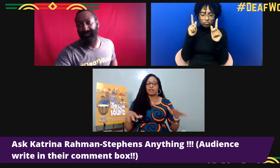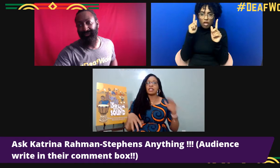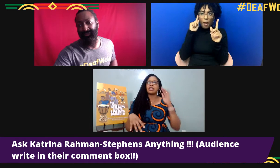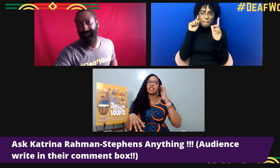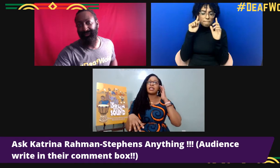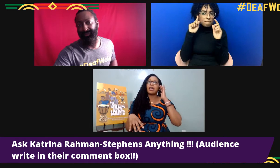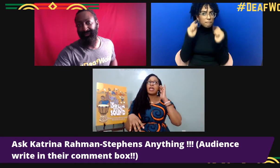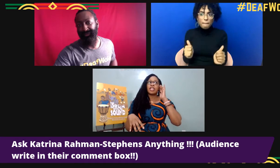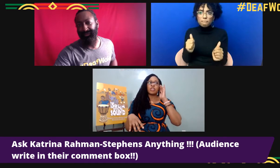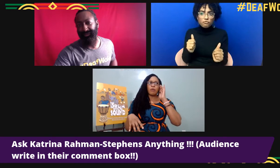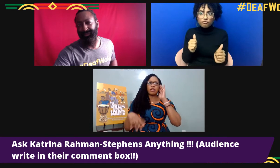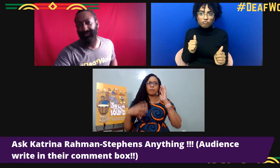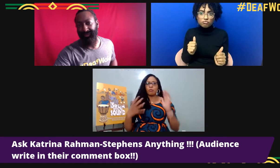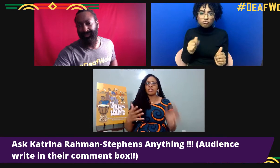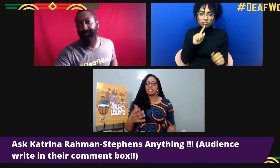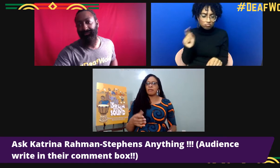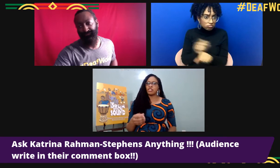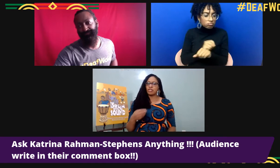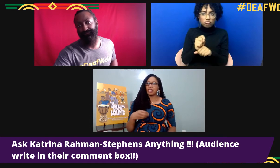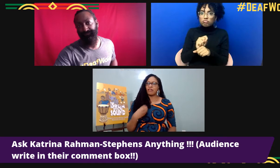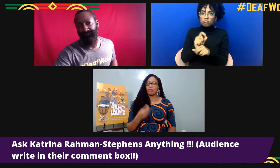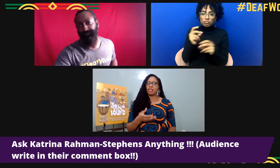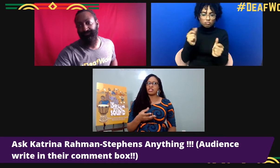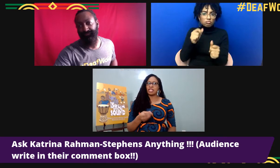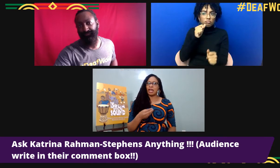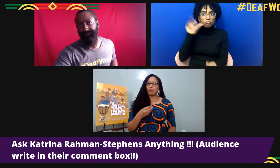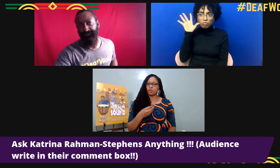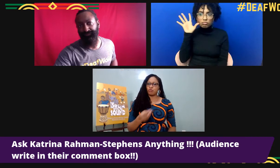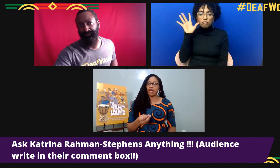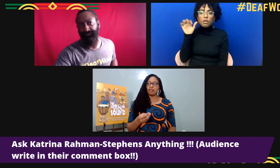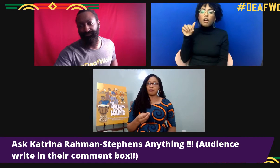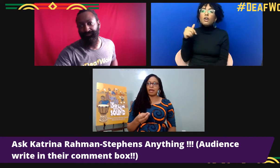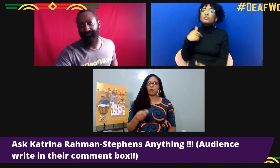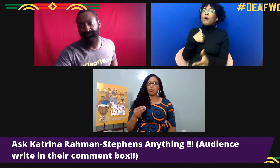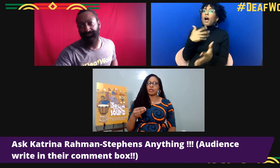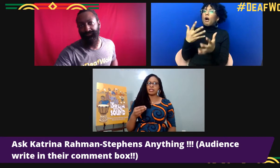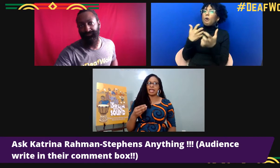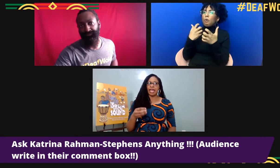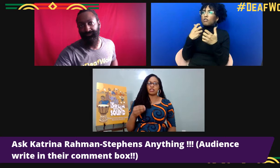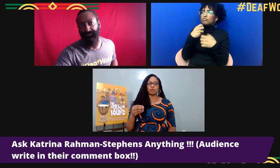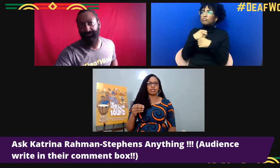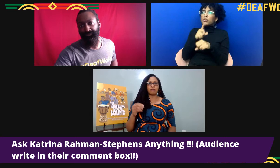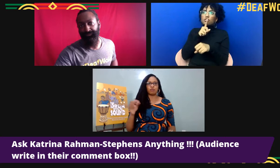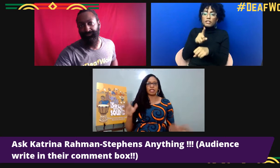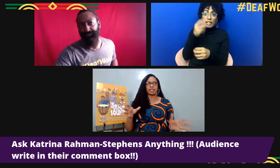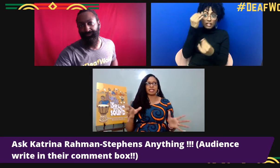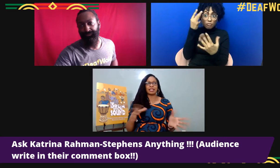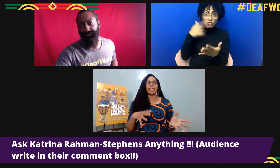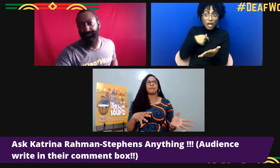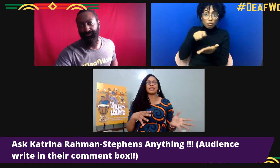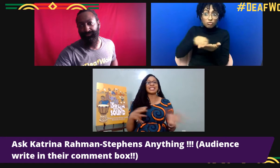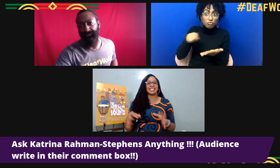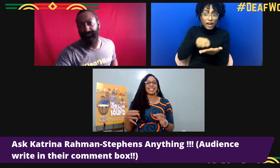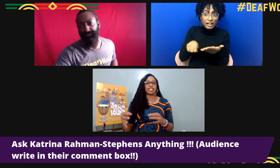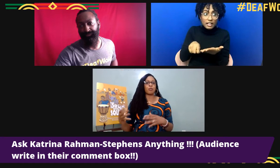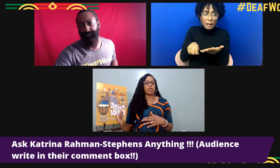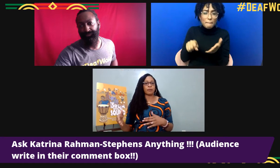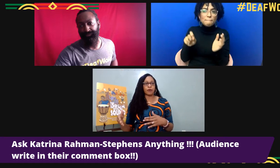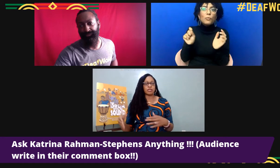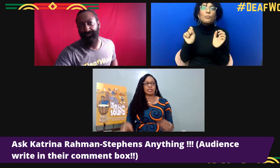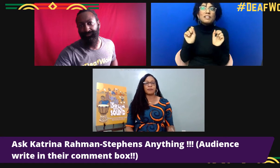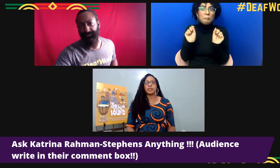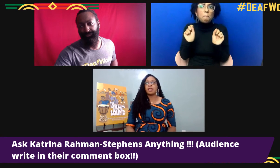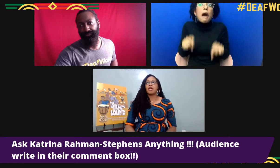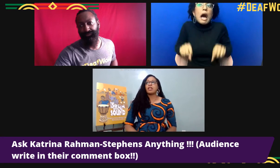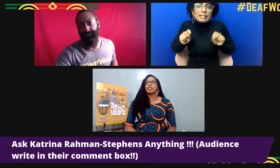can't hear anything. So I wanted to make sure that the information that I was writing about was actually can be connected with